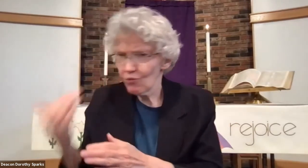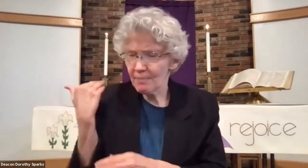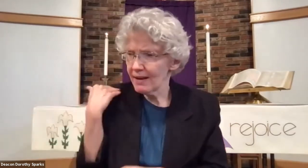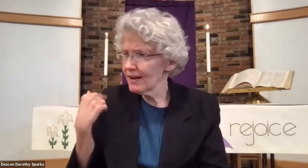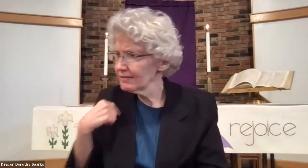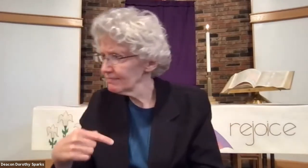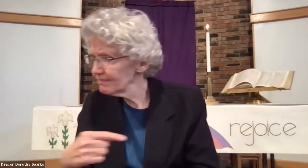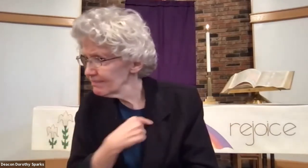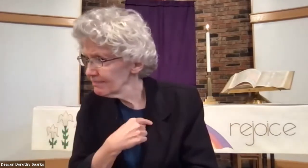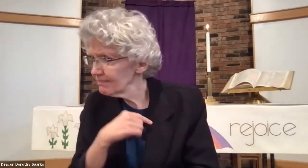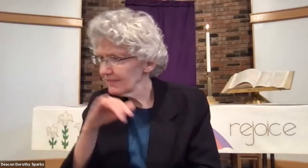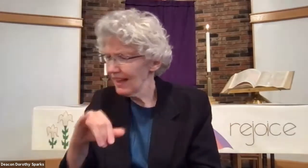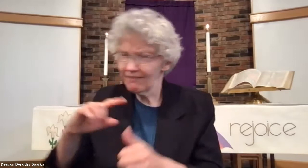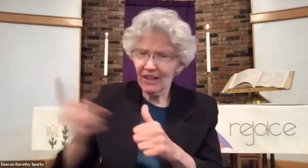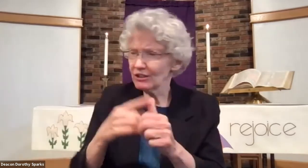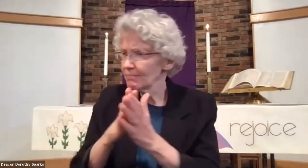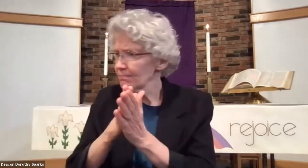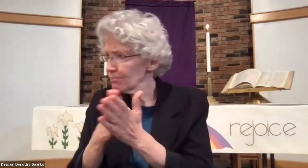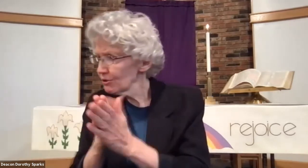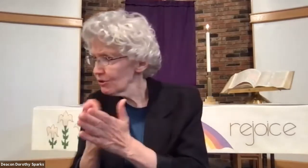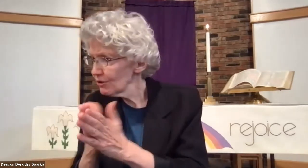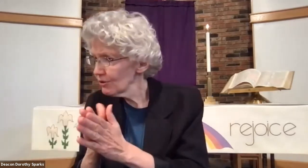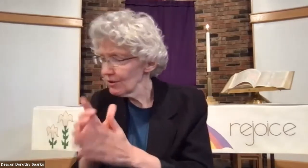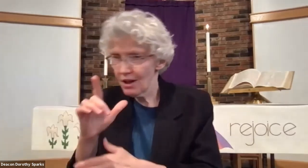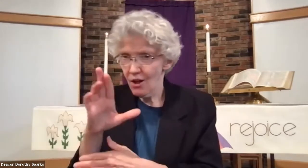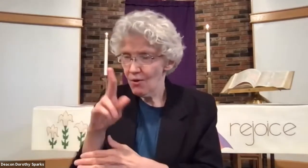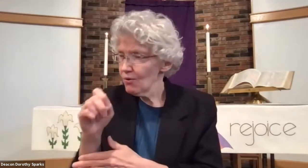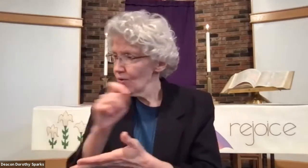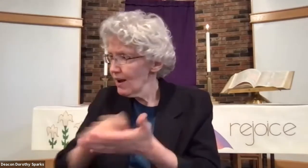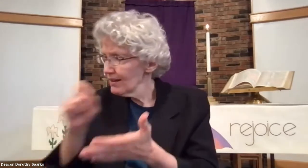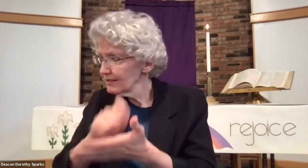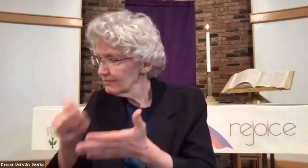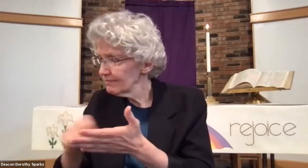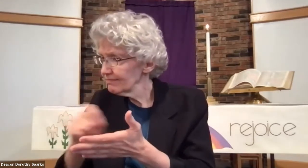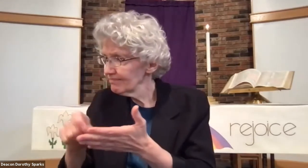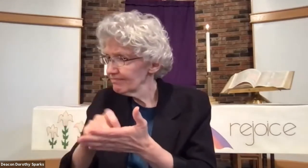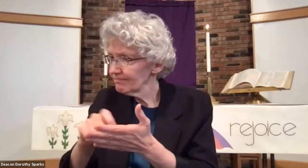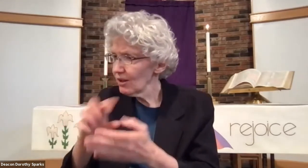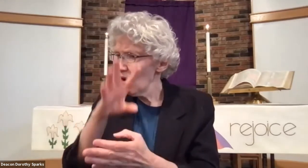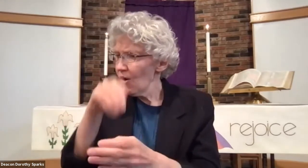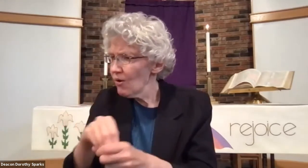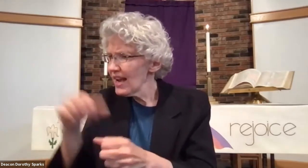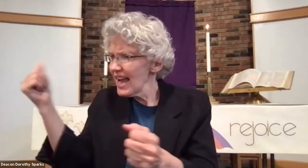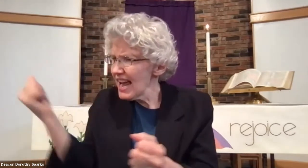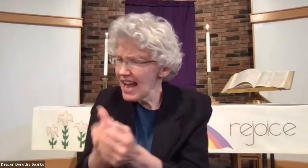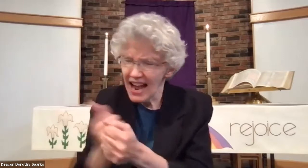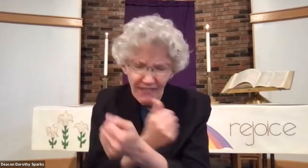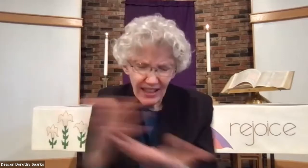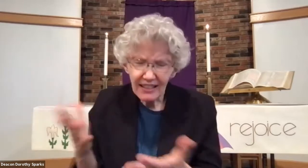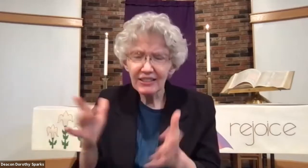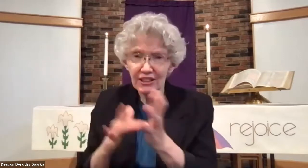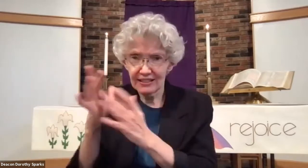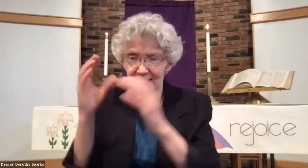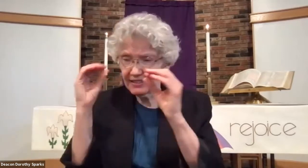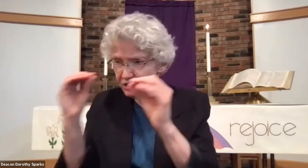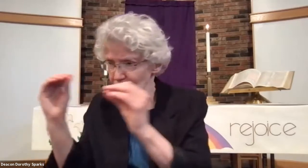This is the beginning of the book of Acts. Luke writes, "The first book I wrote was